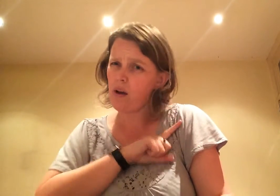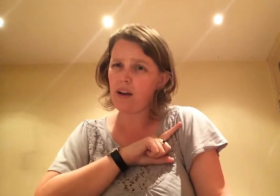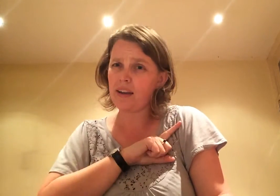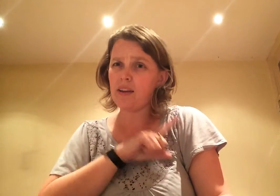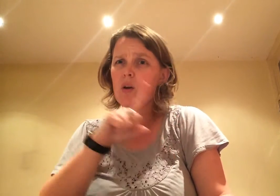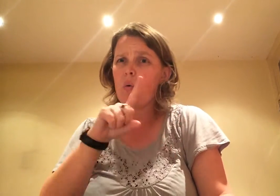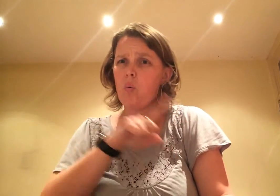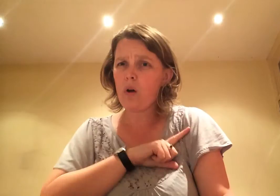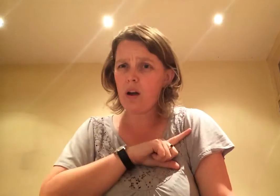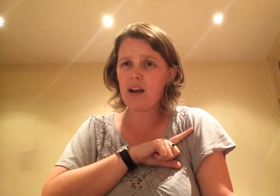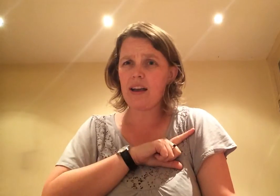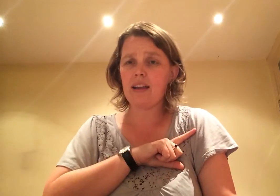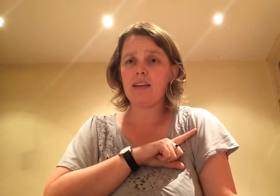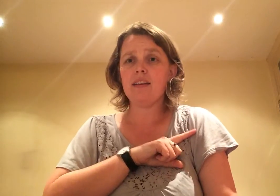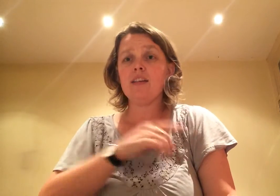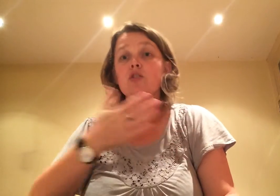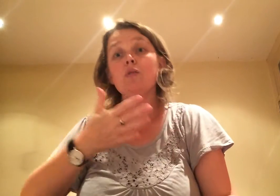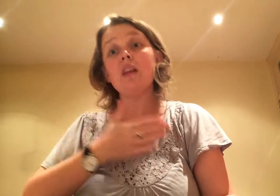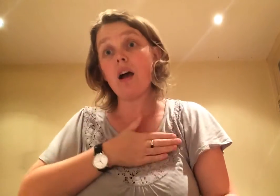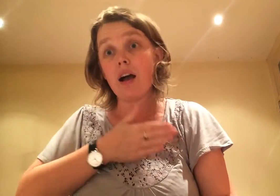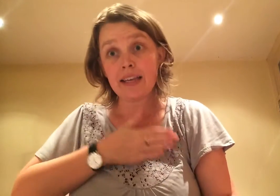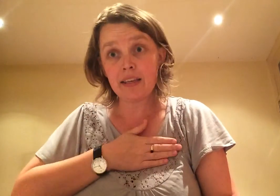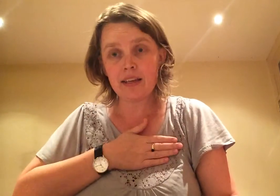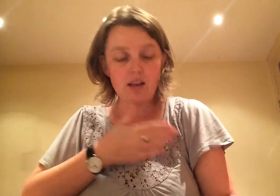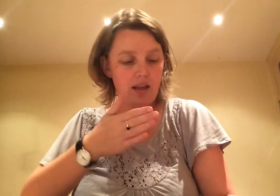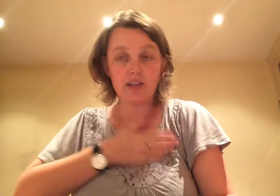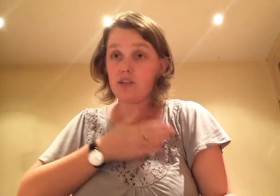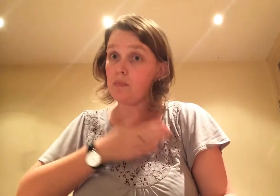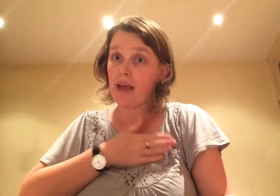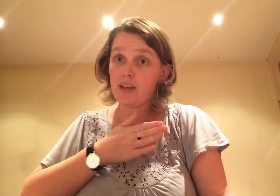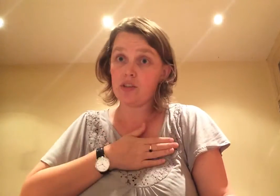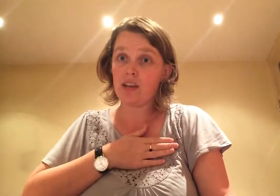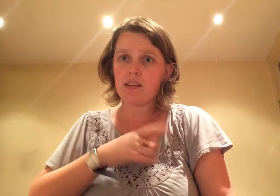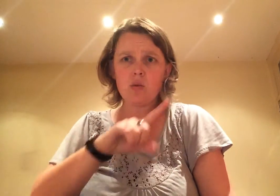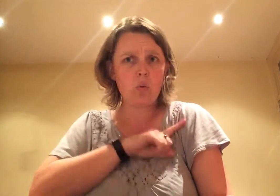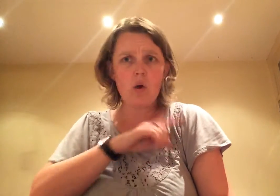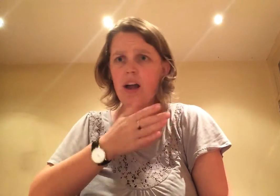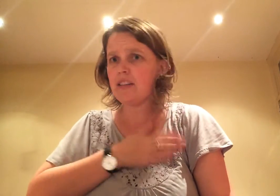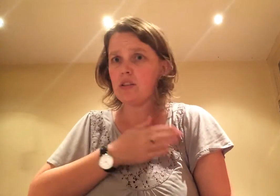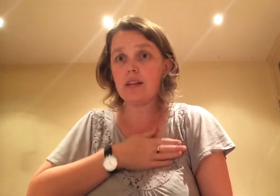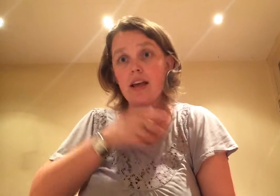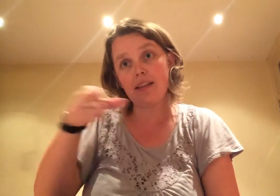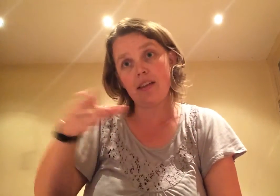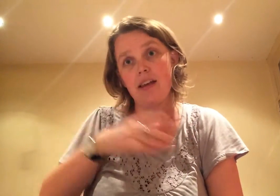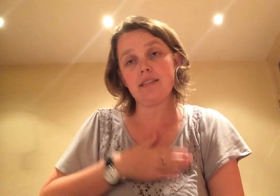why? Why do you like, and like you just sort of pat your chest, why do you like that?